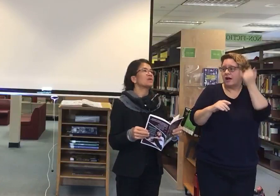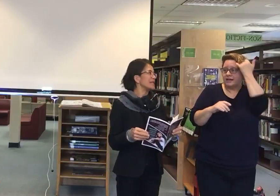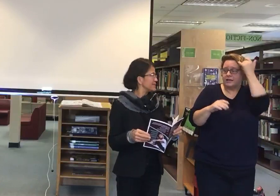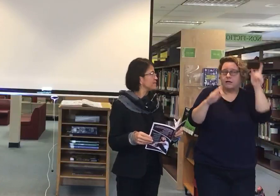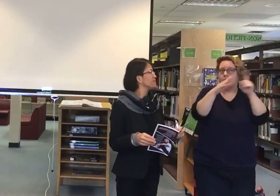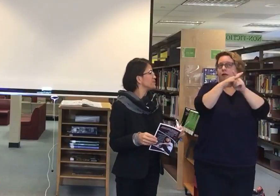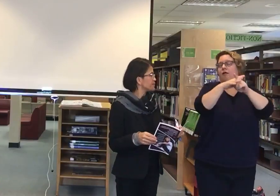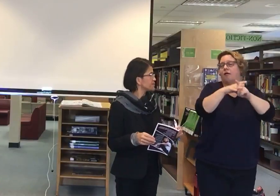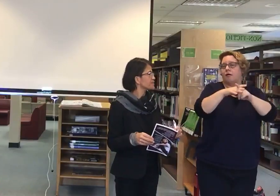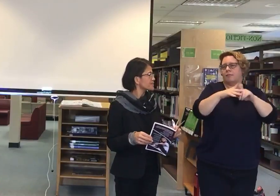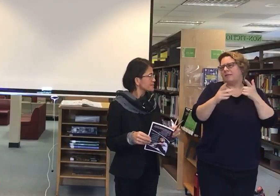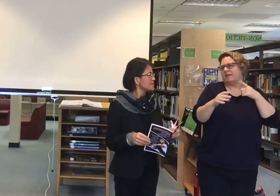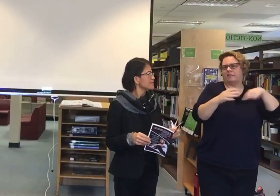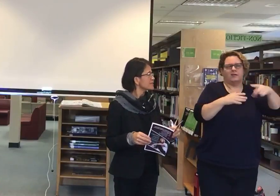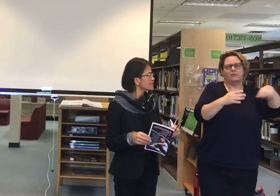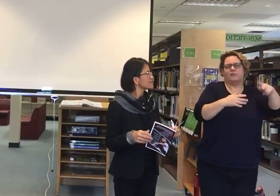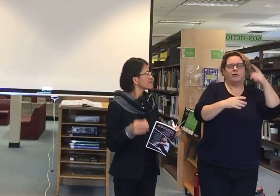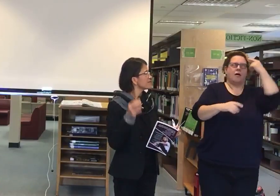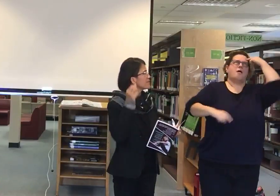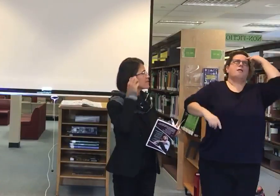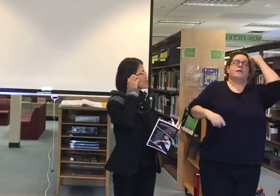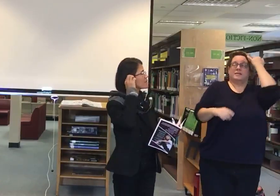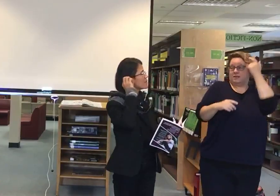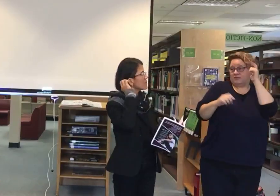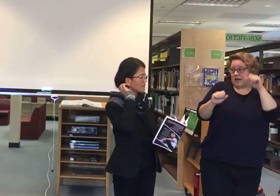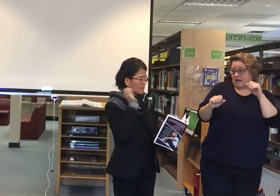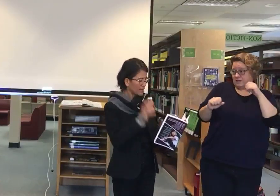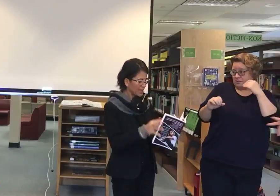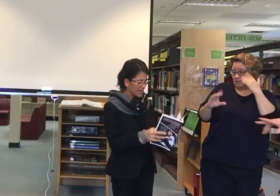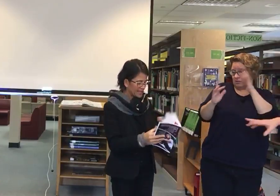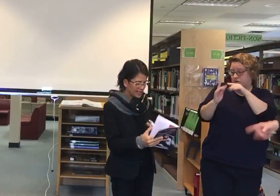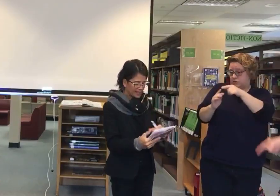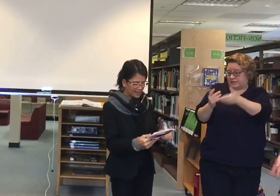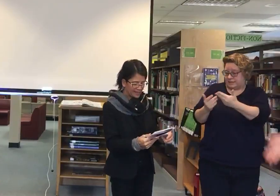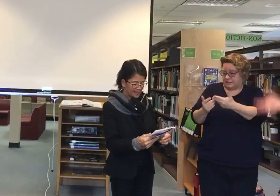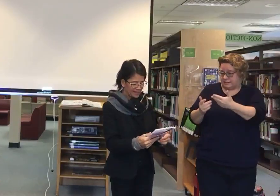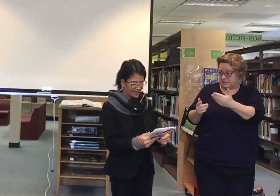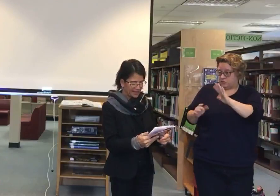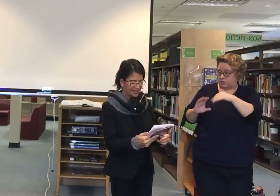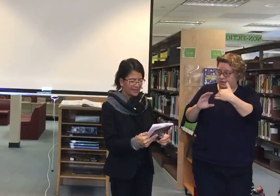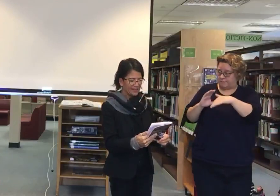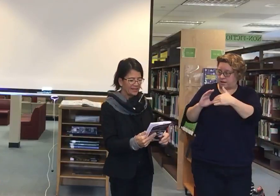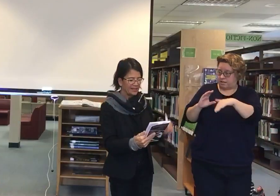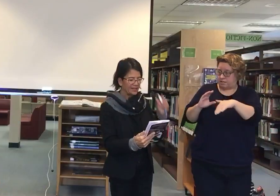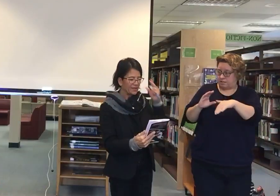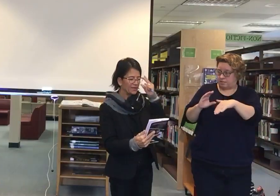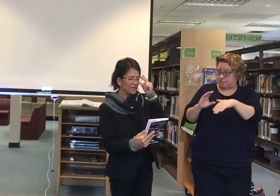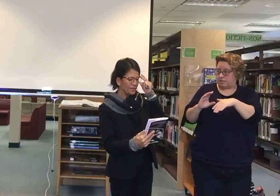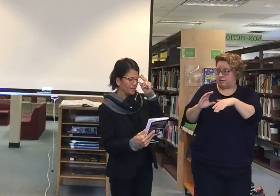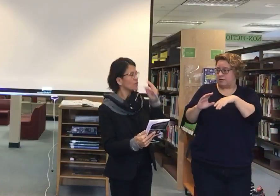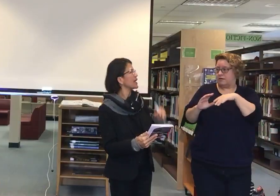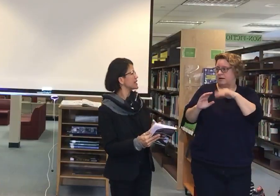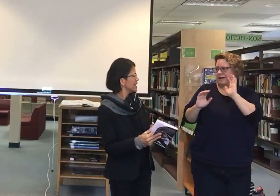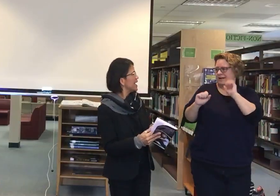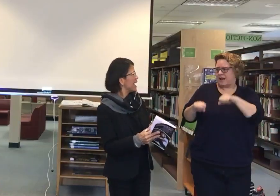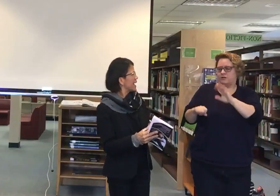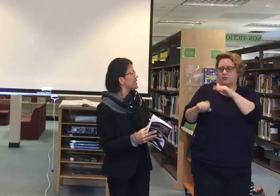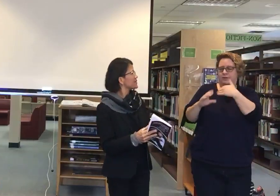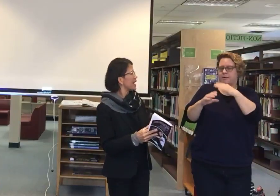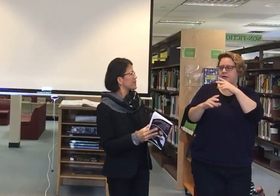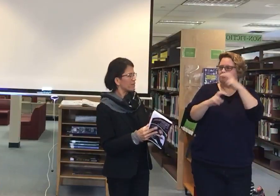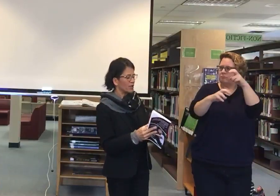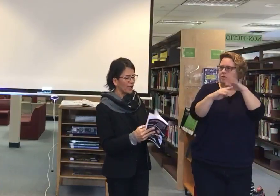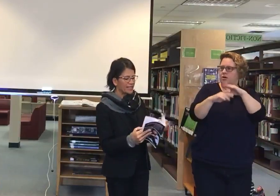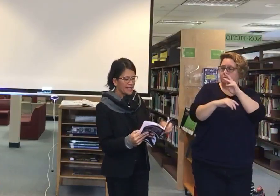leave Absolutely. and you think about it, then is your email, like I'll make sure that either that's on the Moodle or attach it. Right. To